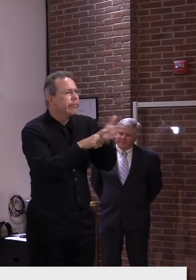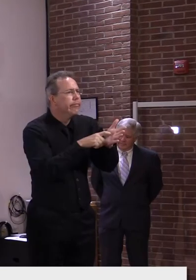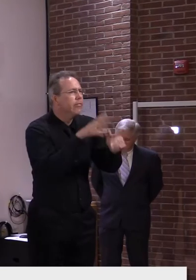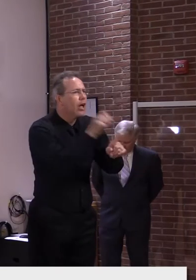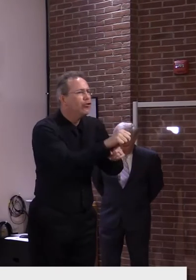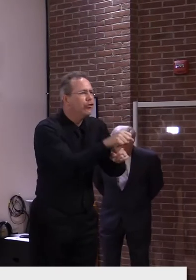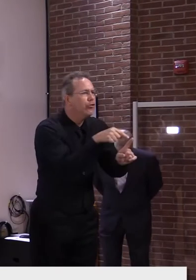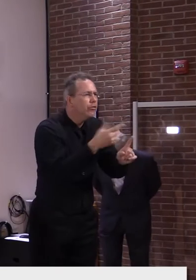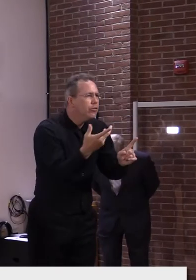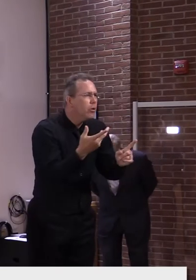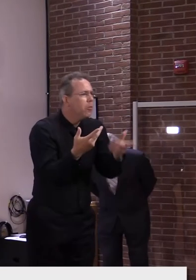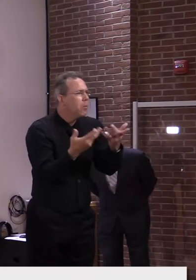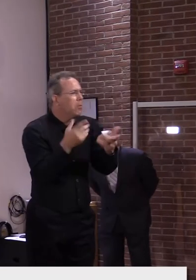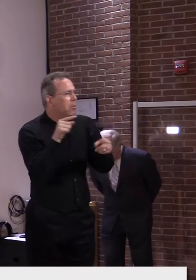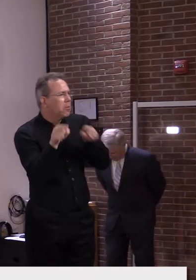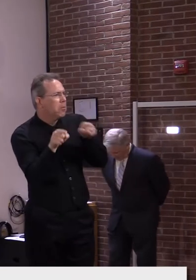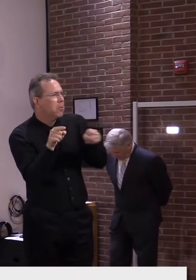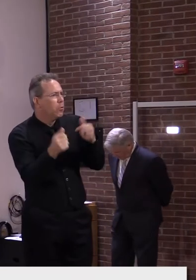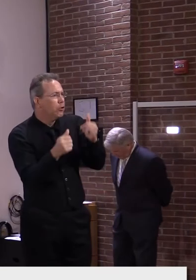full sort of